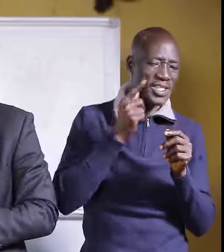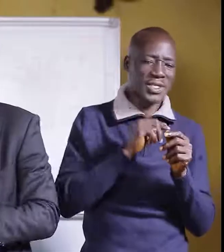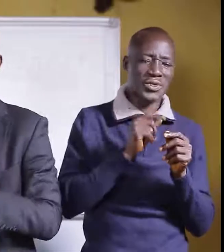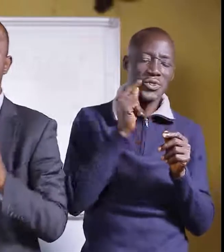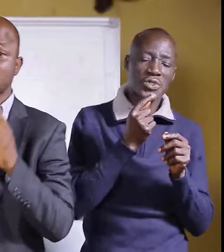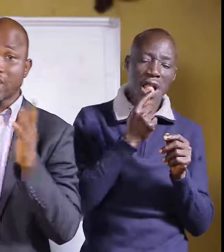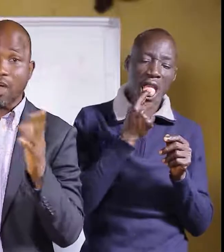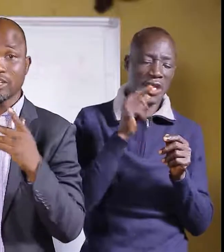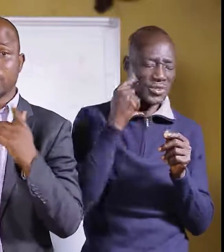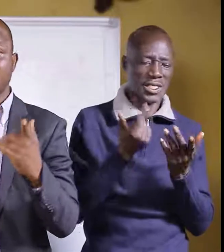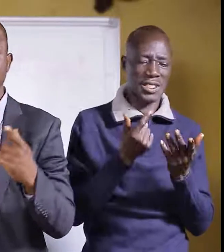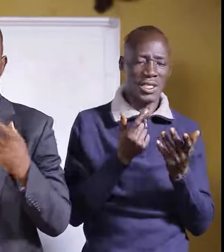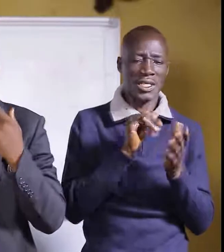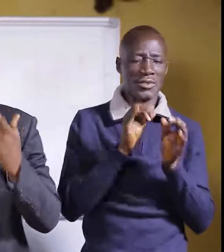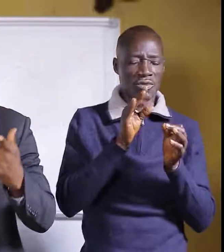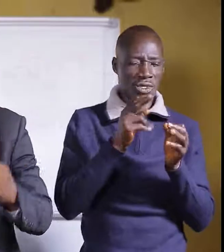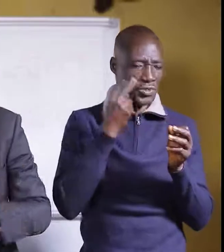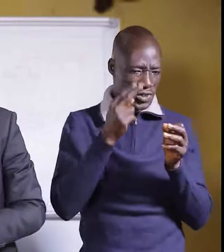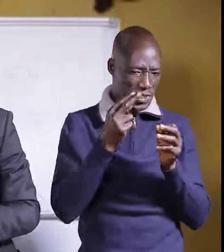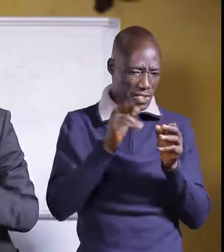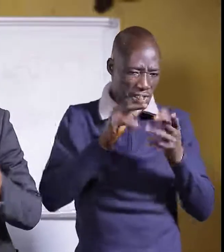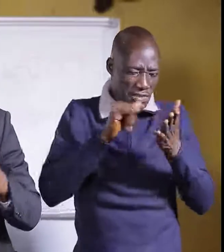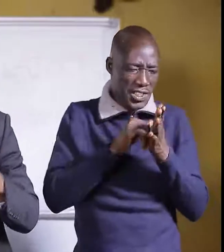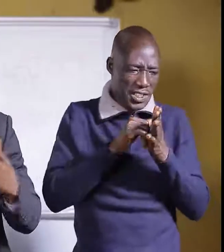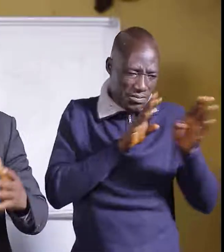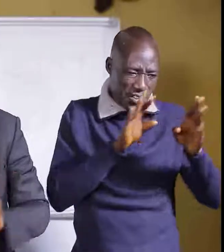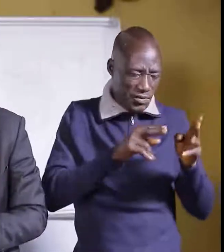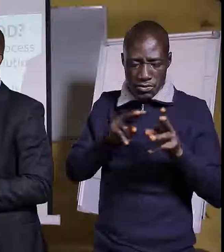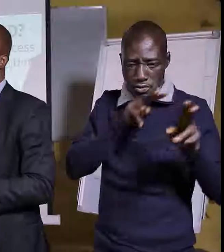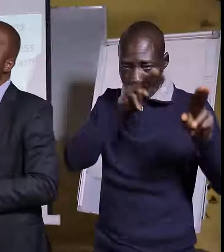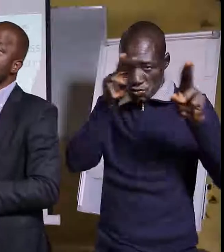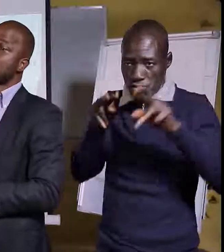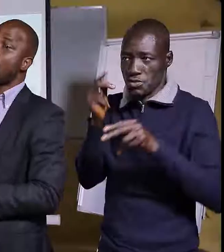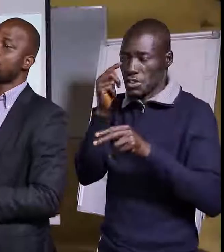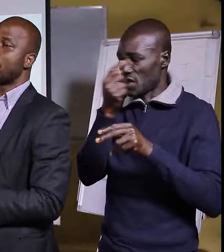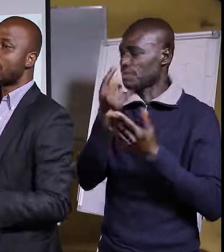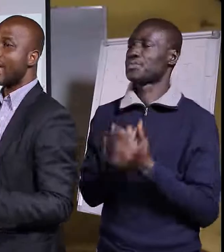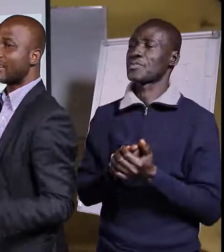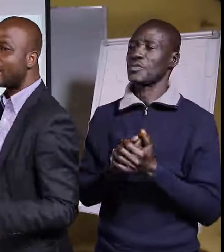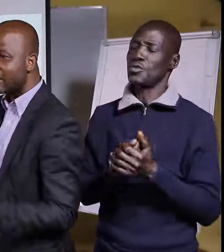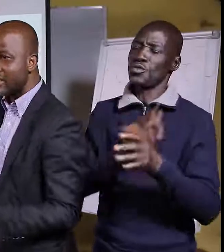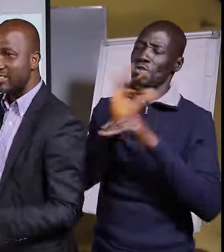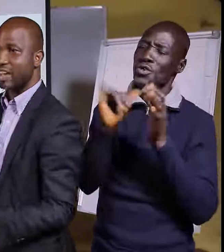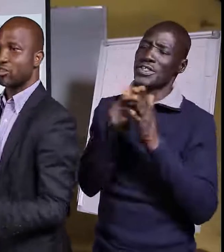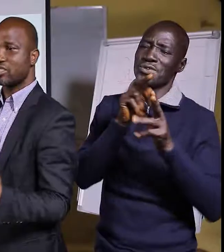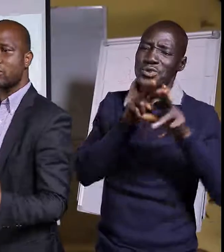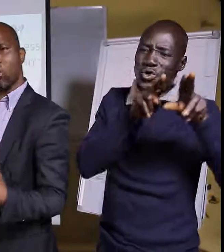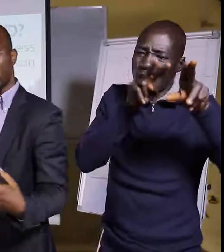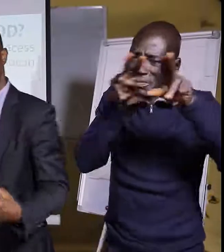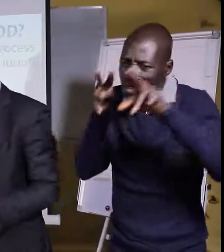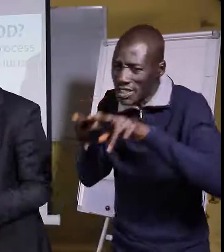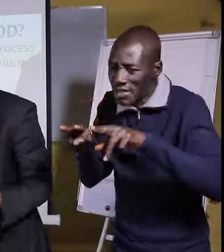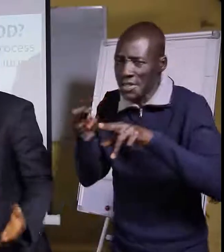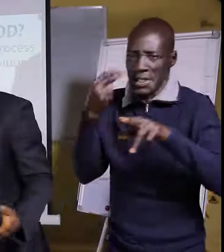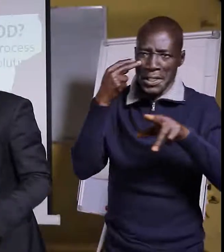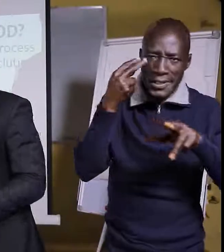tongue. And if you want to see how it behaves, you can use your naked eyes to look at it. Oftentimes, there are certain things that your sense